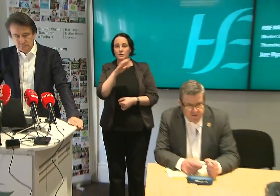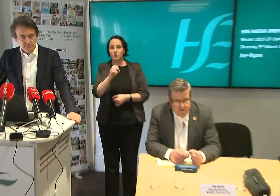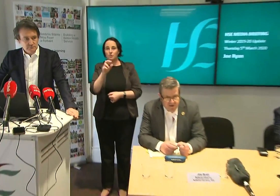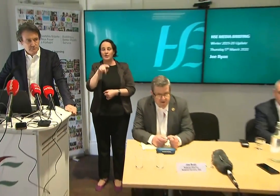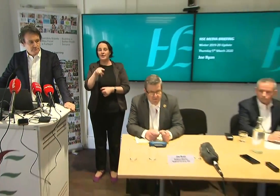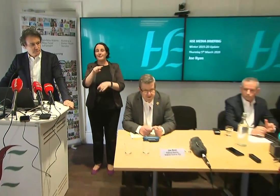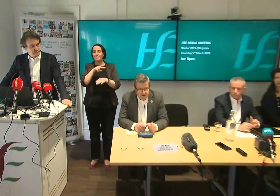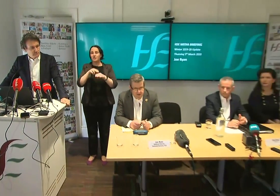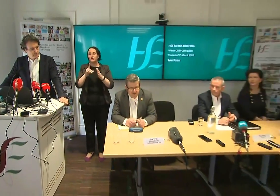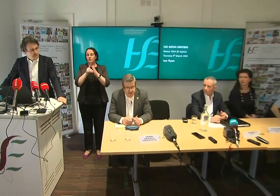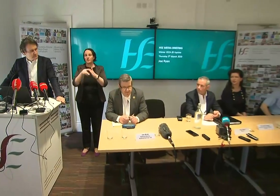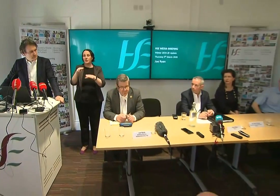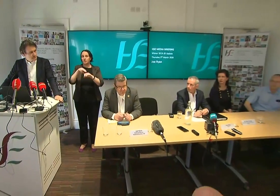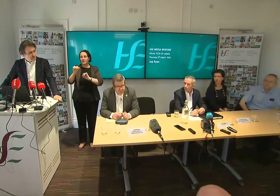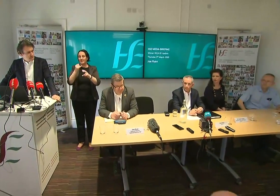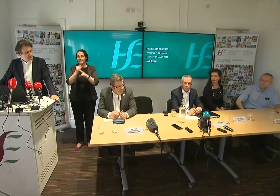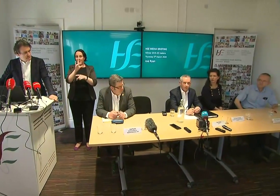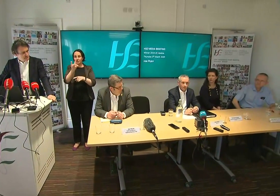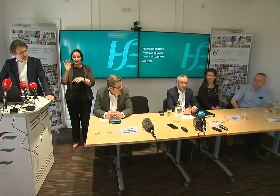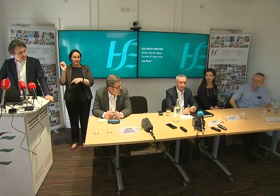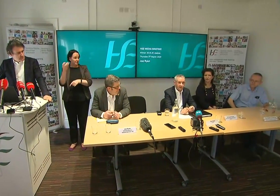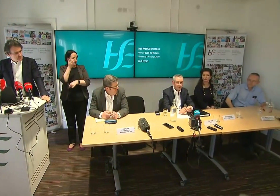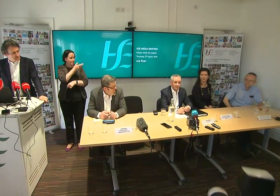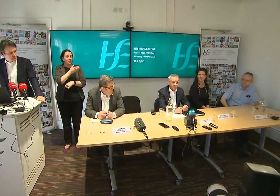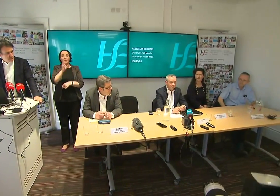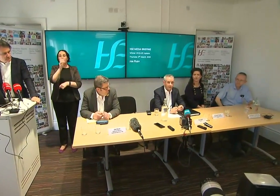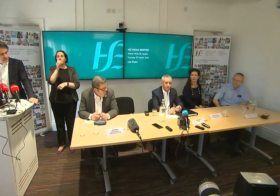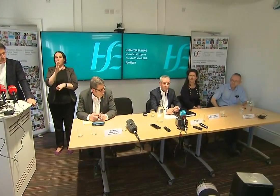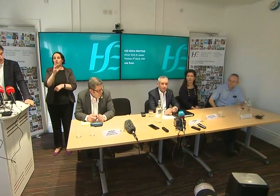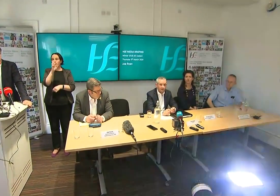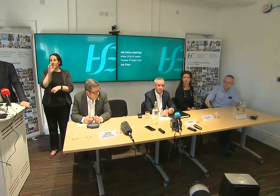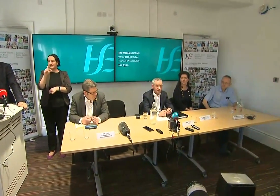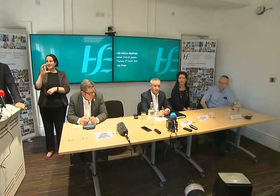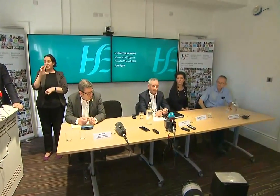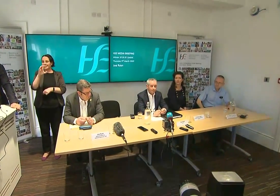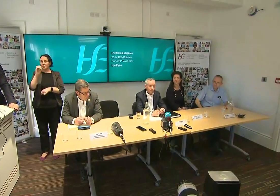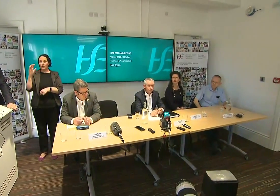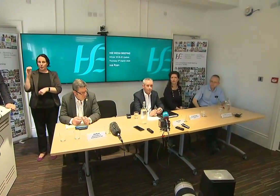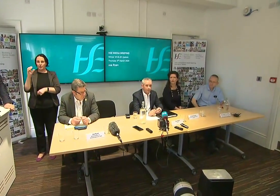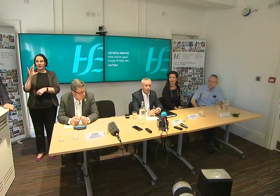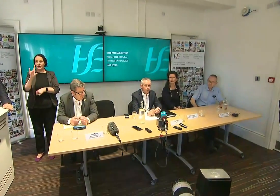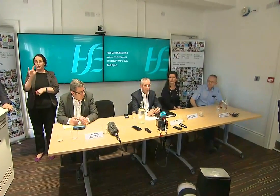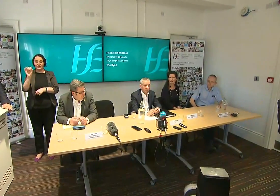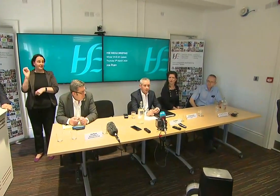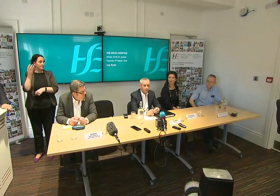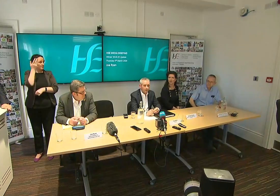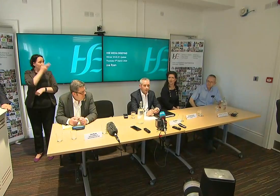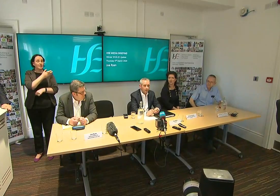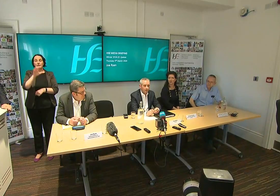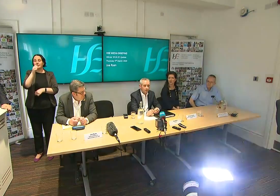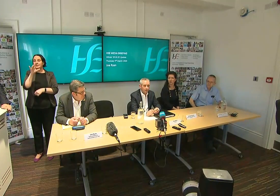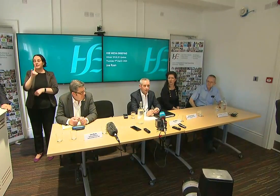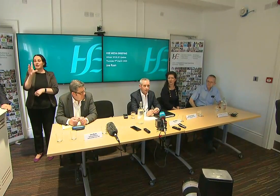National Director of National Services and HSE. Paul Reid, CEO of HSE. Sarah